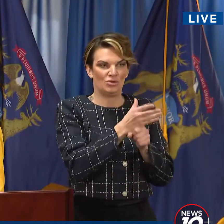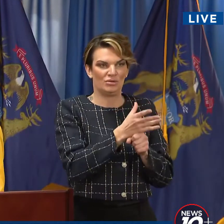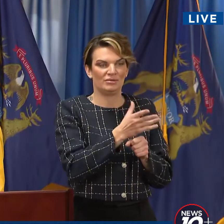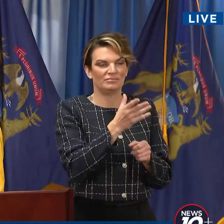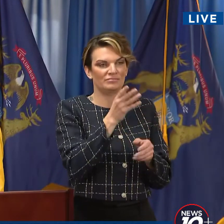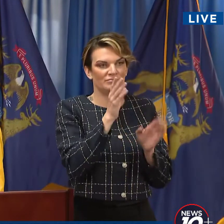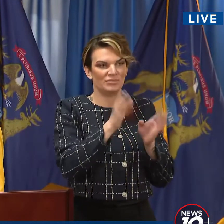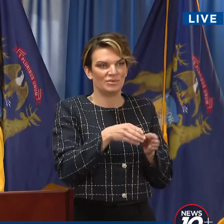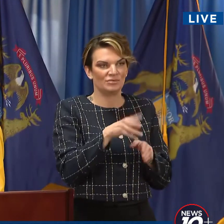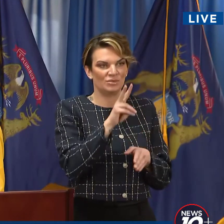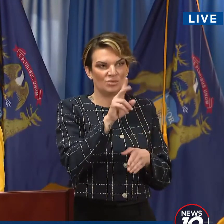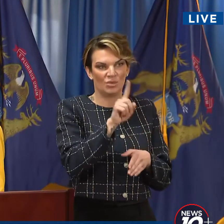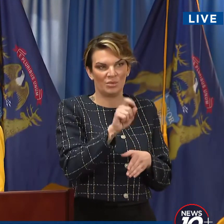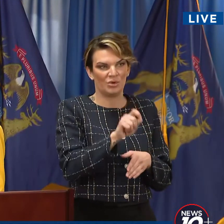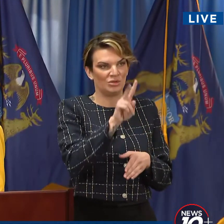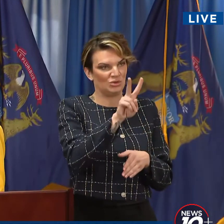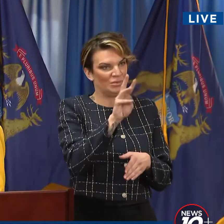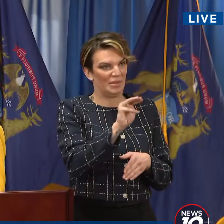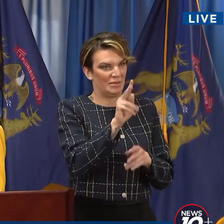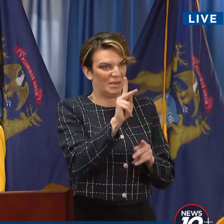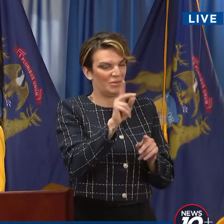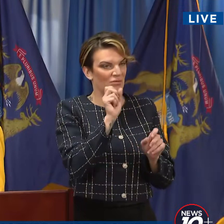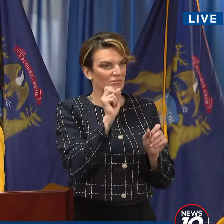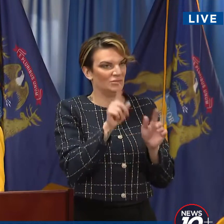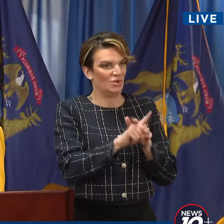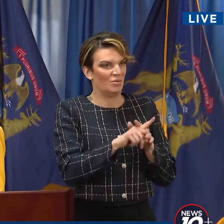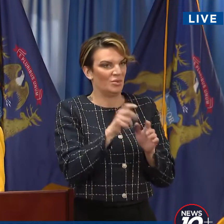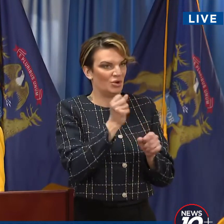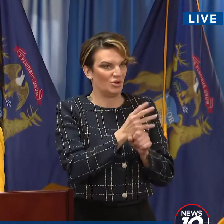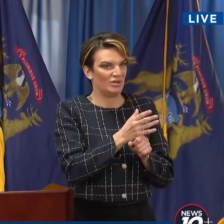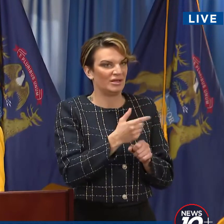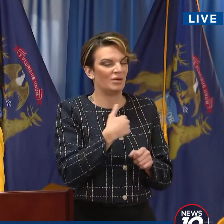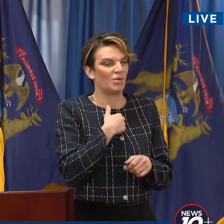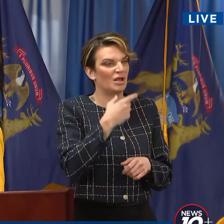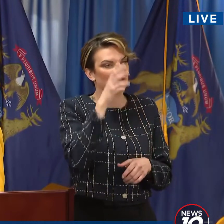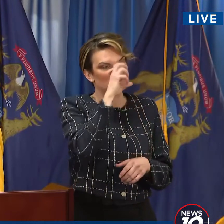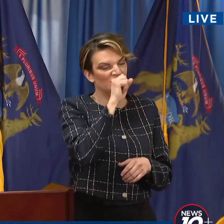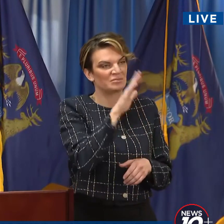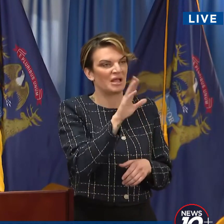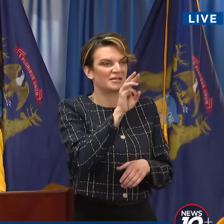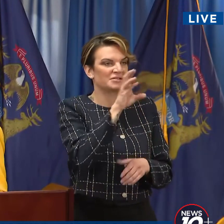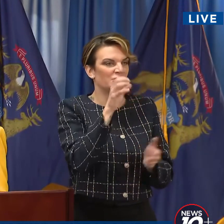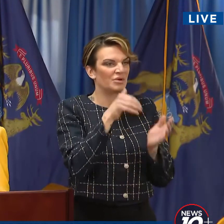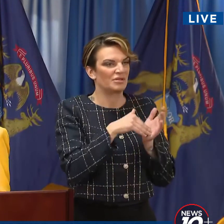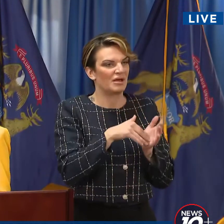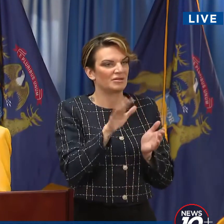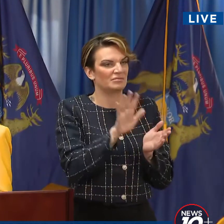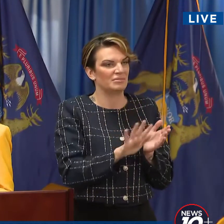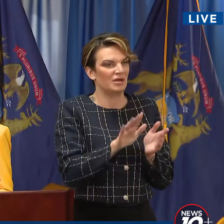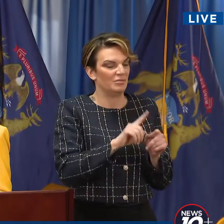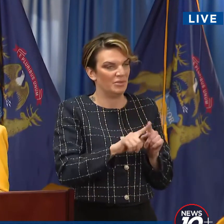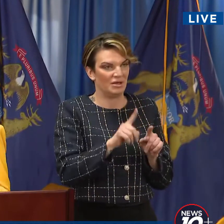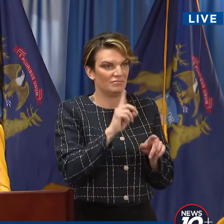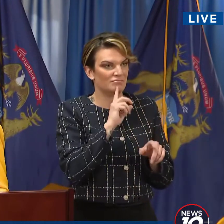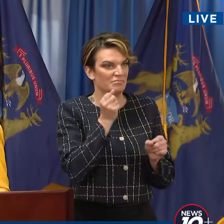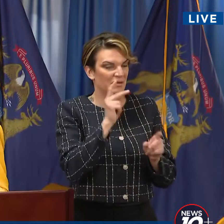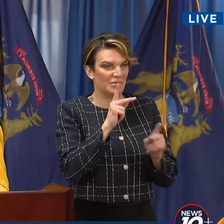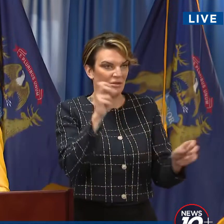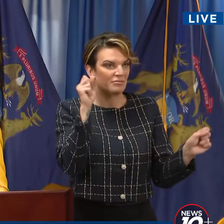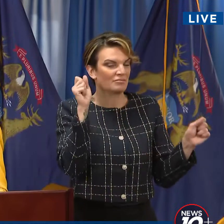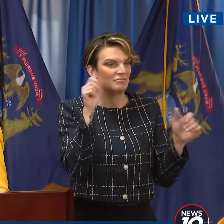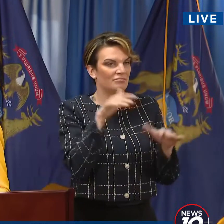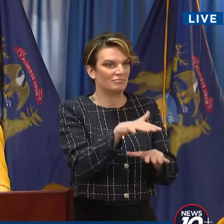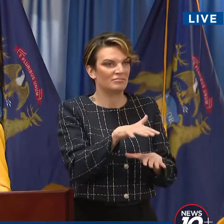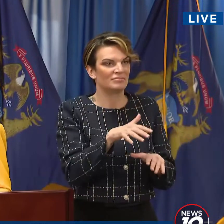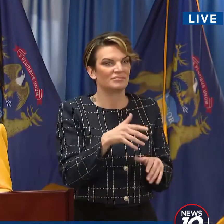overall. We, at best, we're hoping for maybe half of that in our estimates. And to see so many do that showed that our outreach,